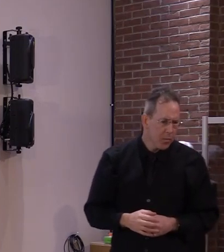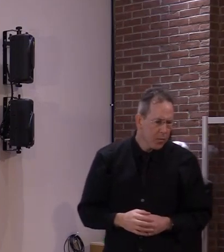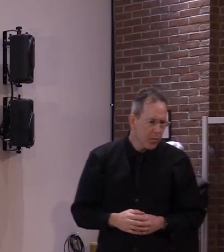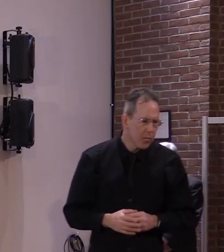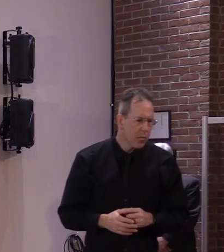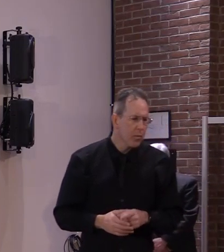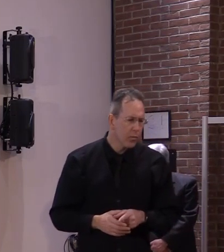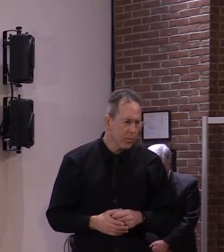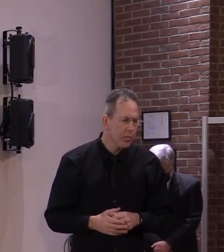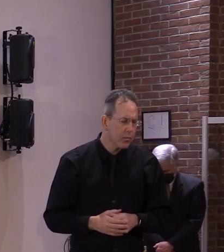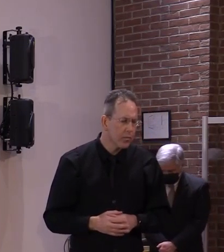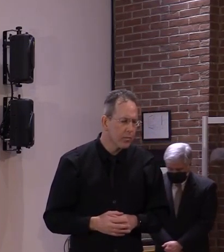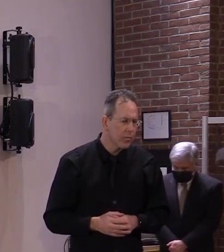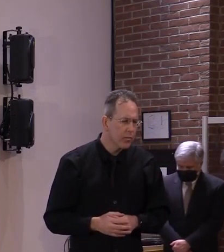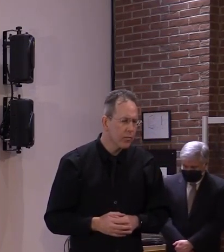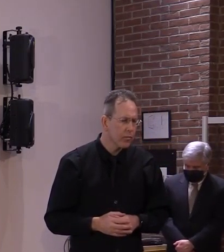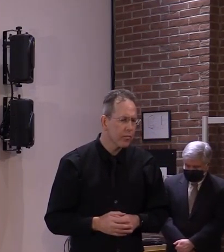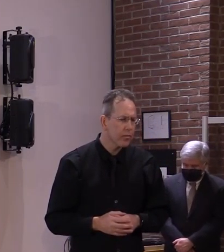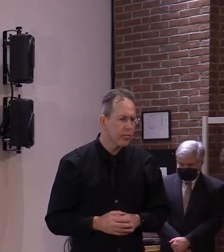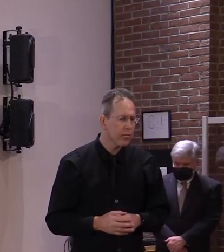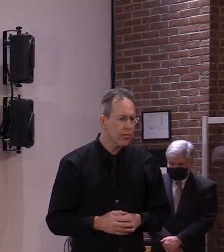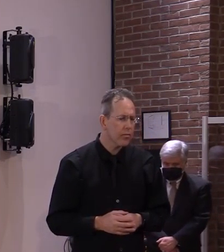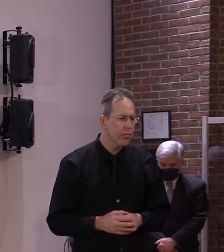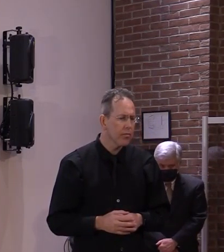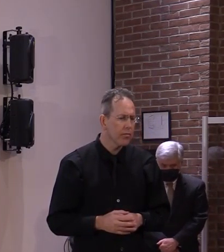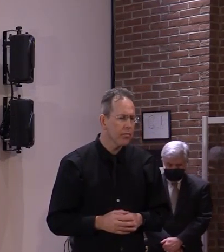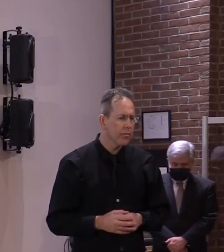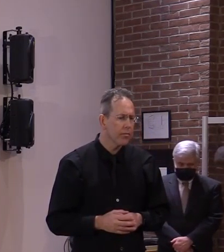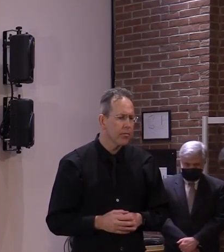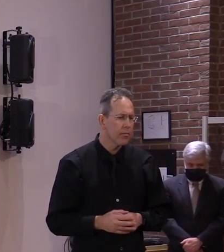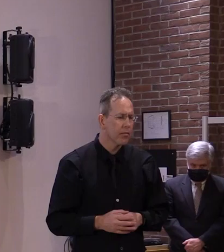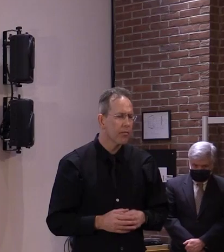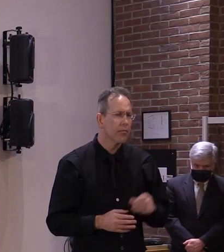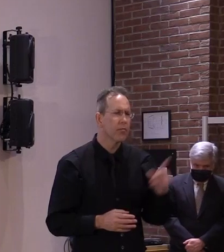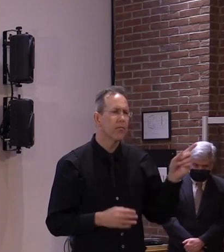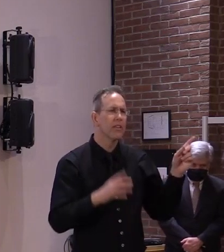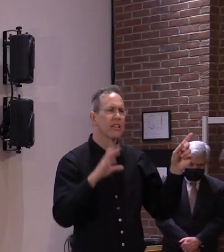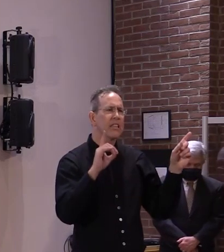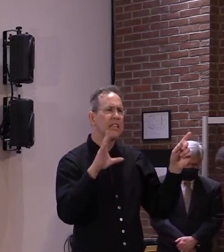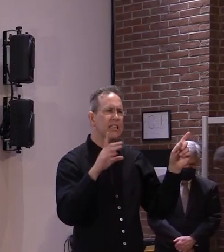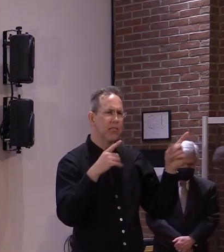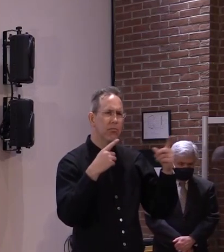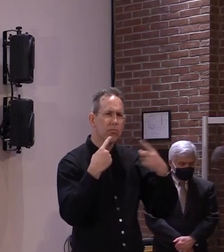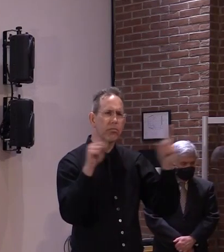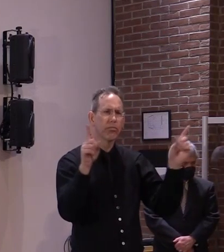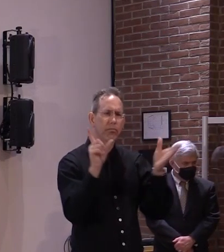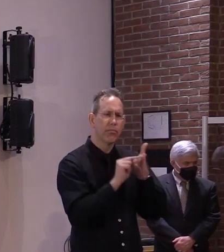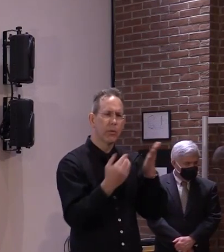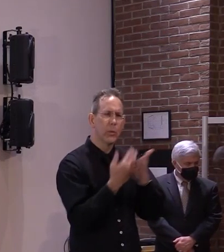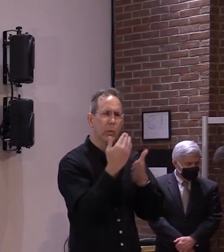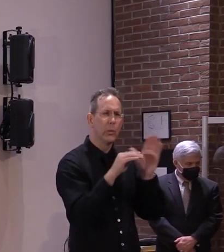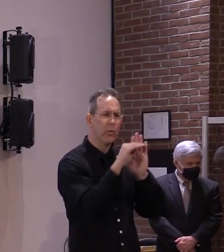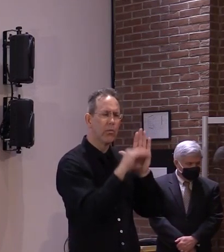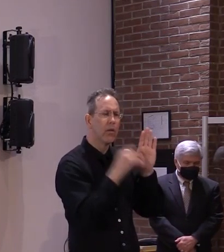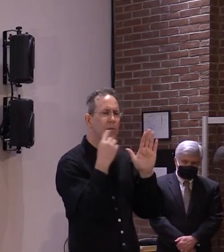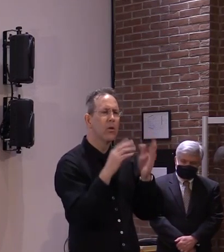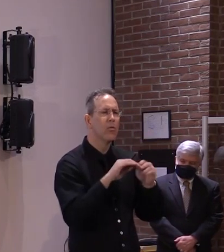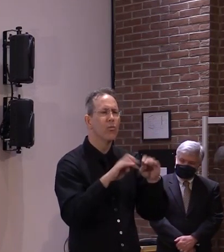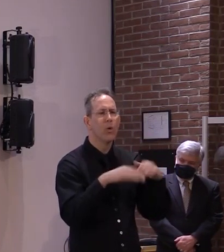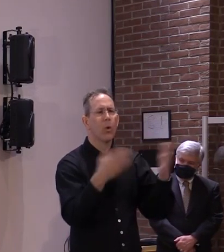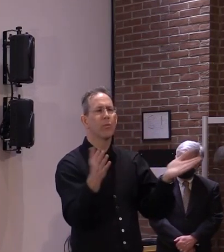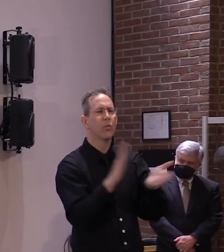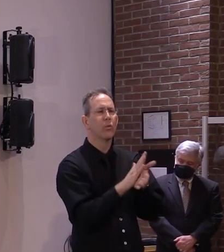and they mentioned that they won't be able to have enough distance for and physical distance for the students to bring them all back in the classroom if they follow those guidelines to